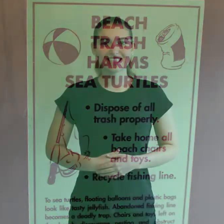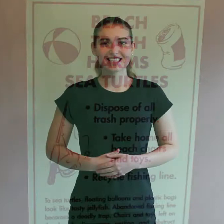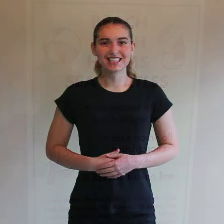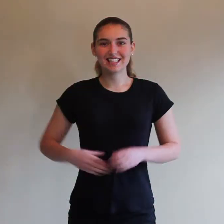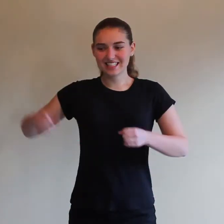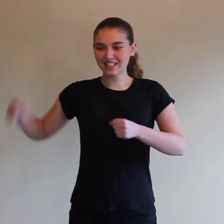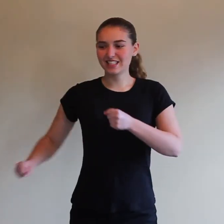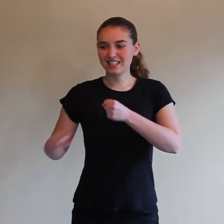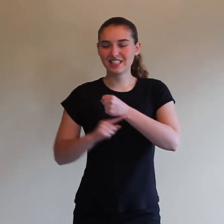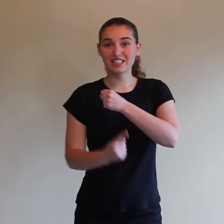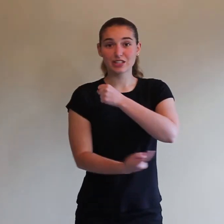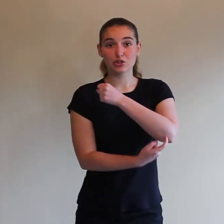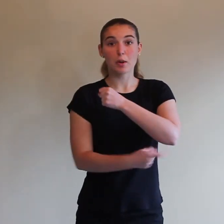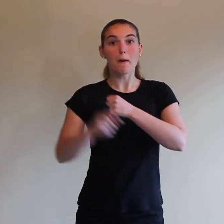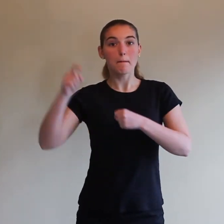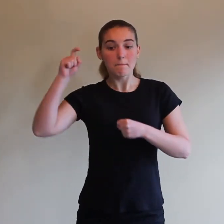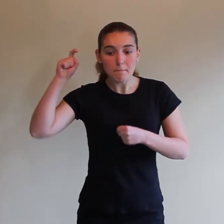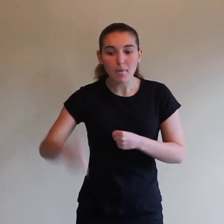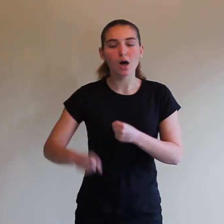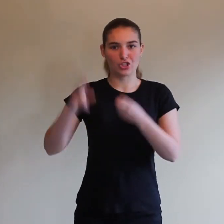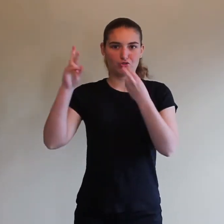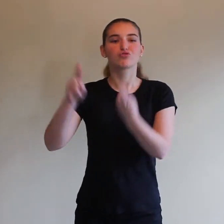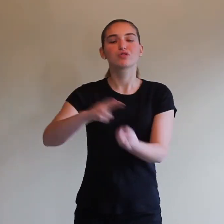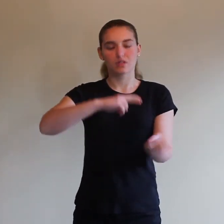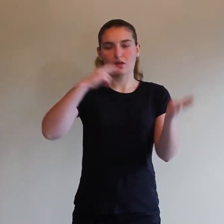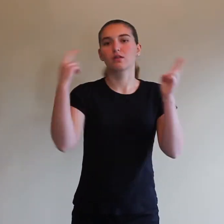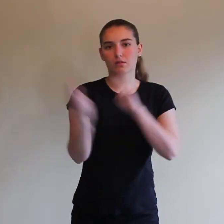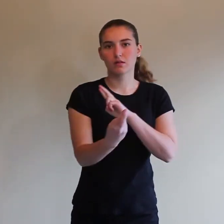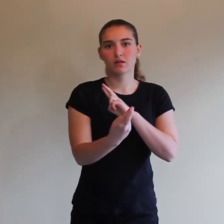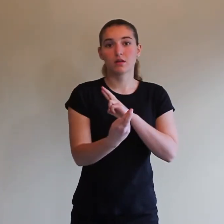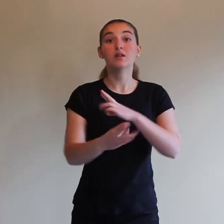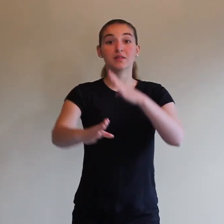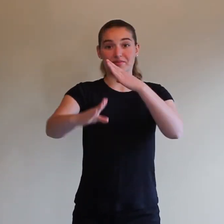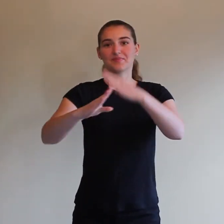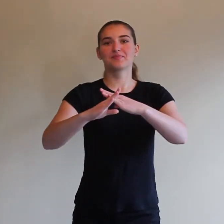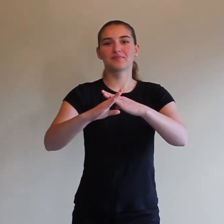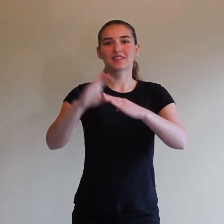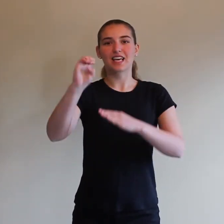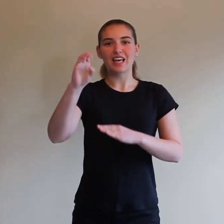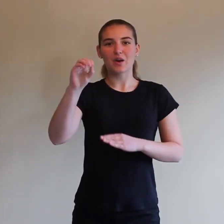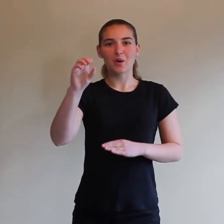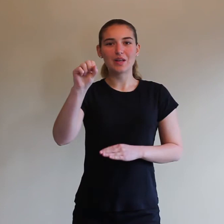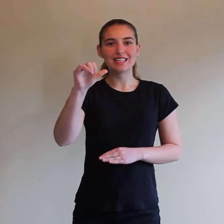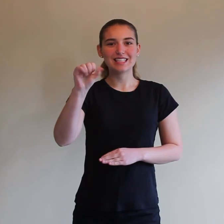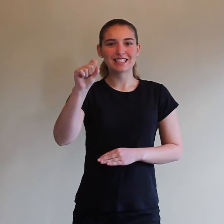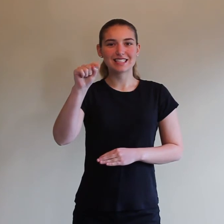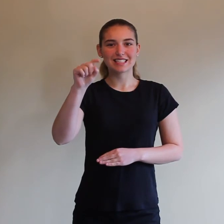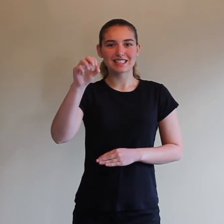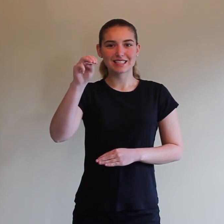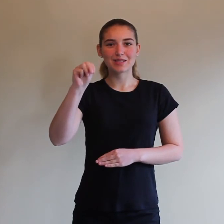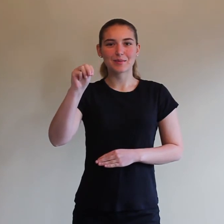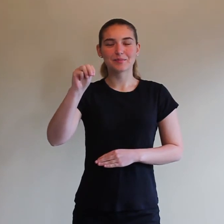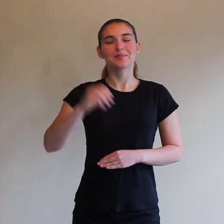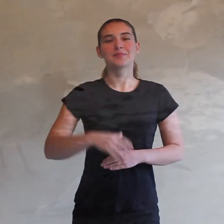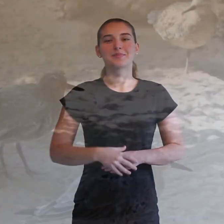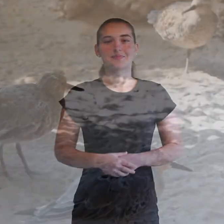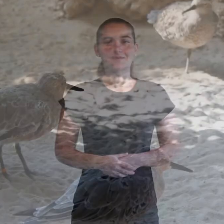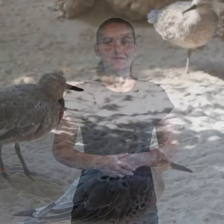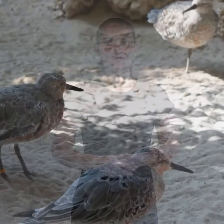By recycling or disposing of these items properly, we can protect these fragile ecosystems.